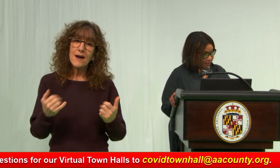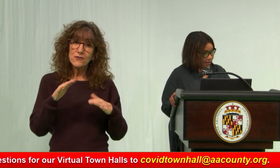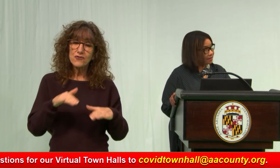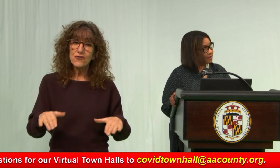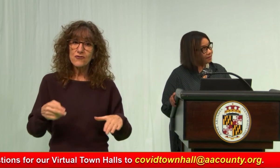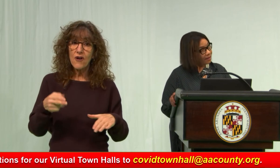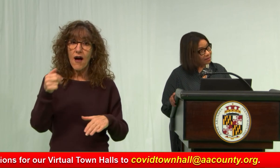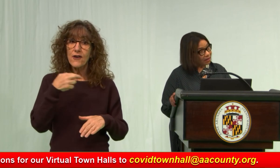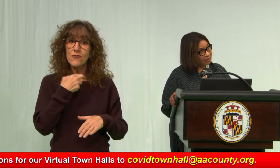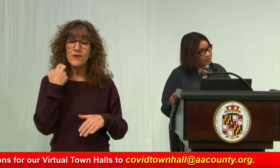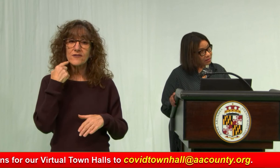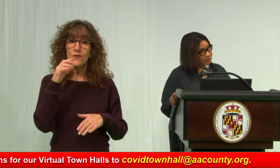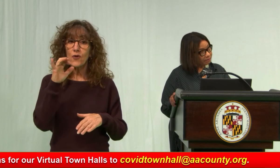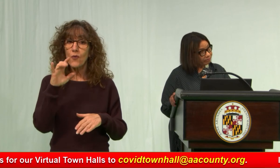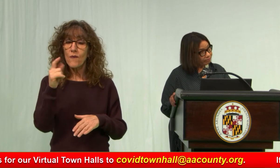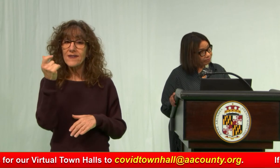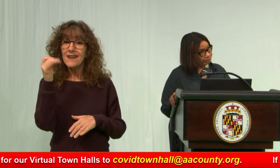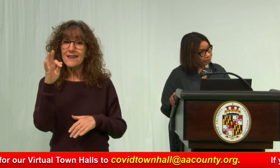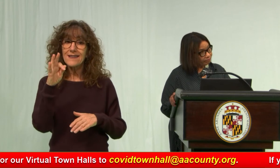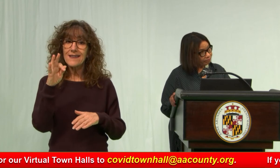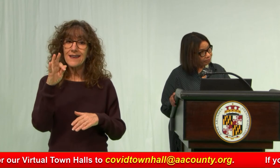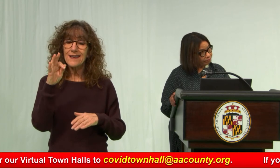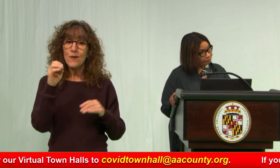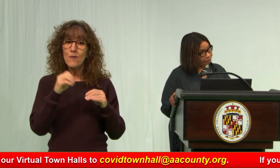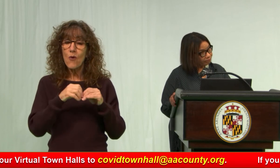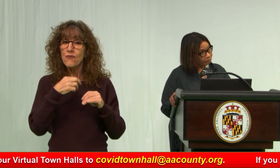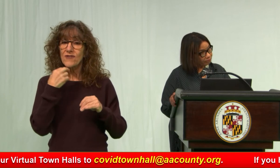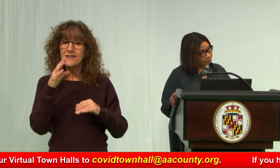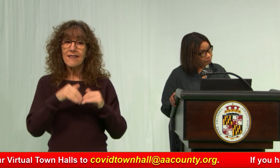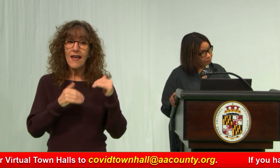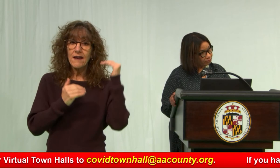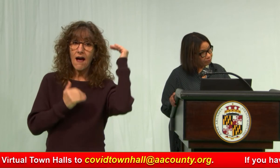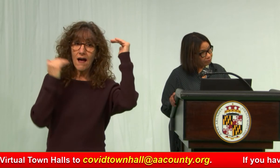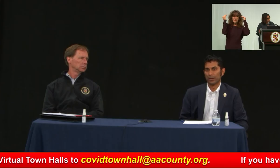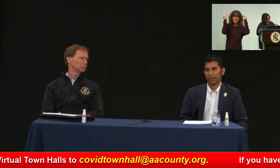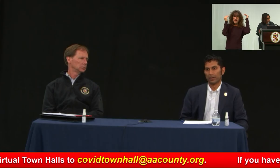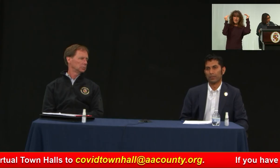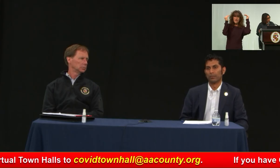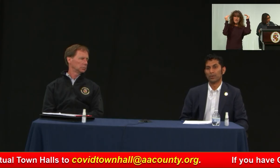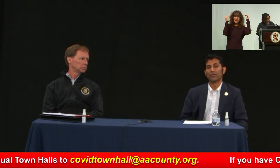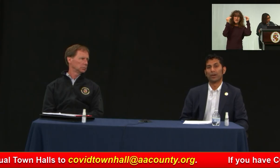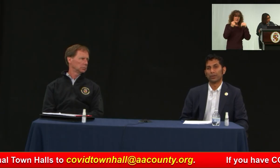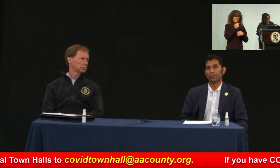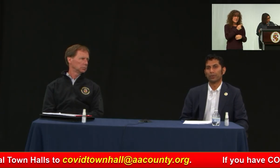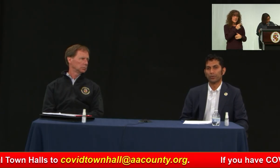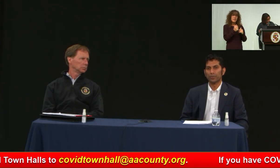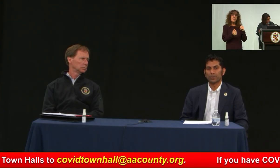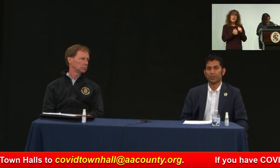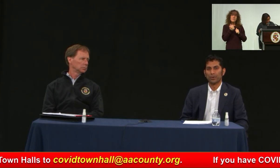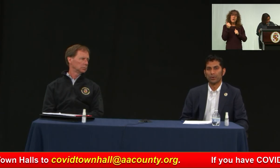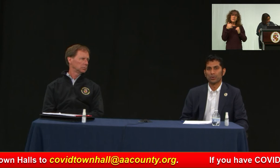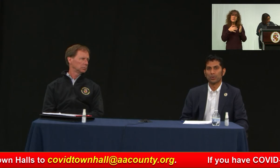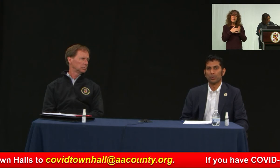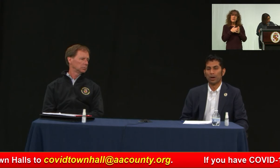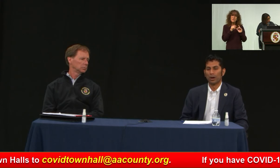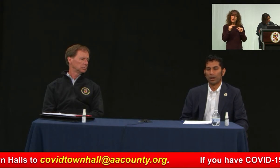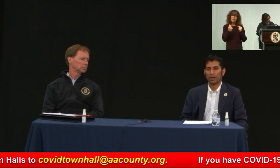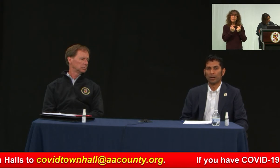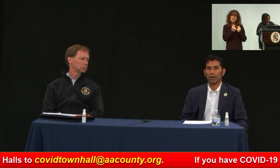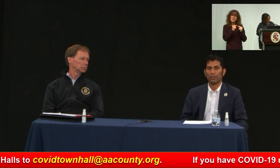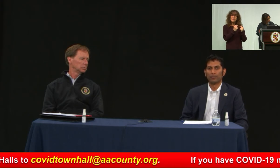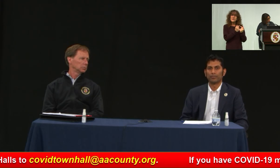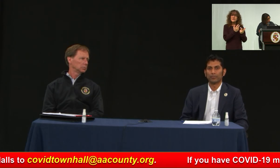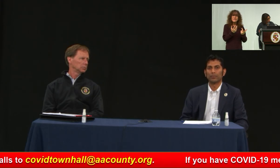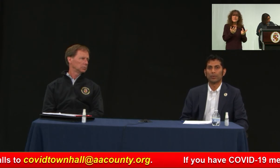for COVID-19 than adults? So what we see is that the most vulnerable groups are those who